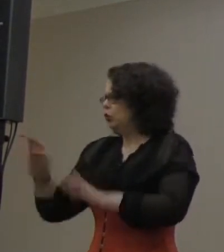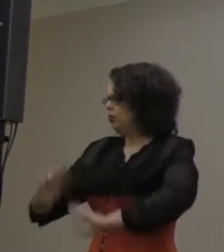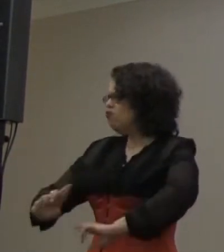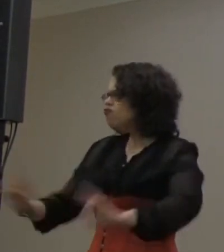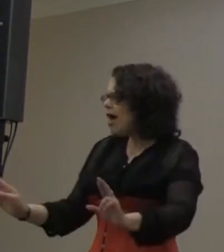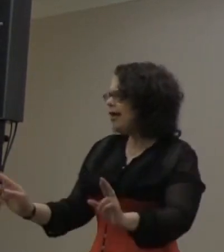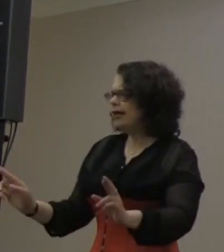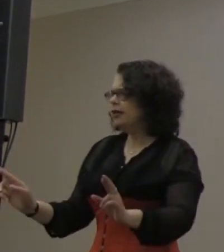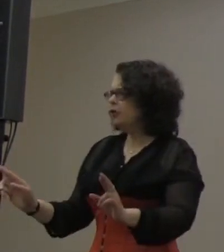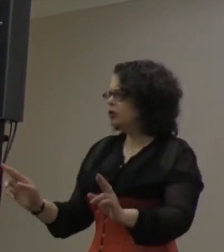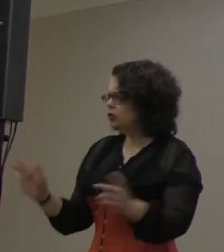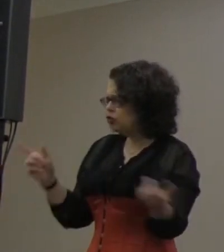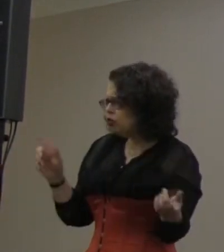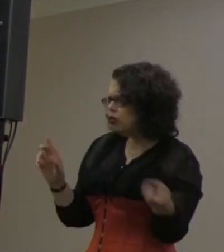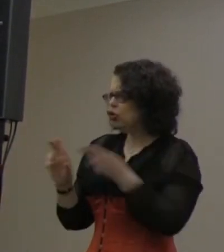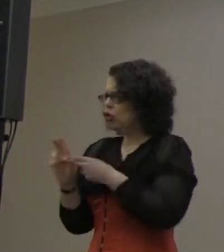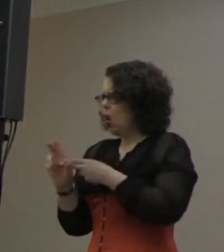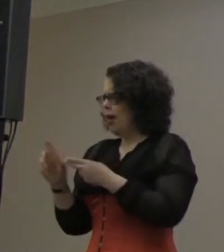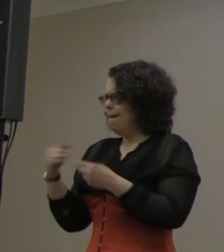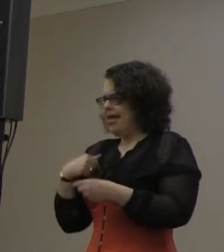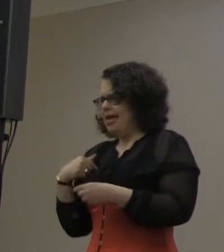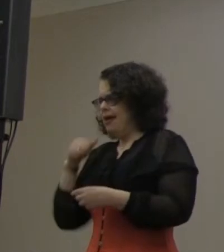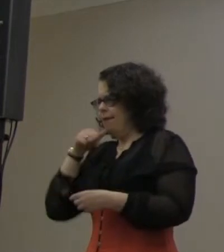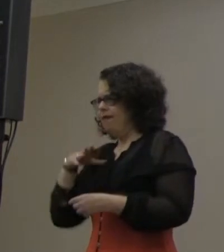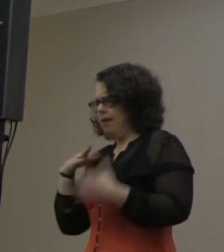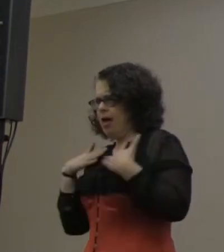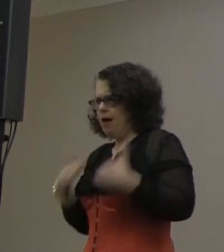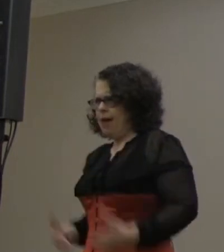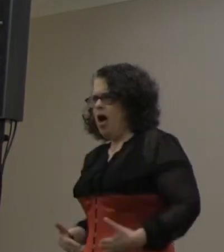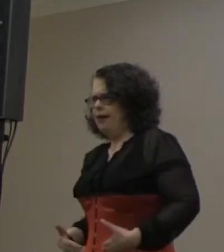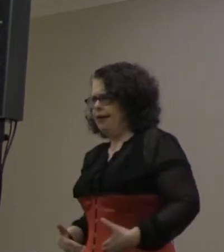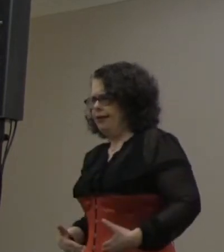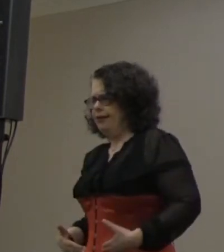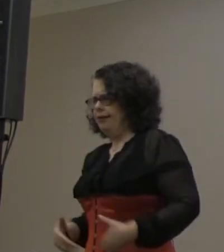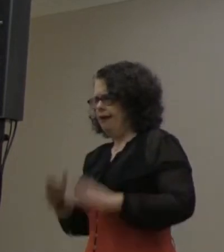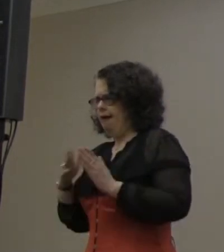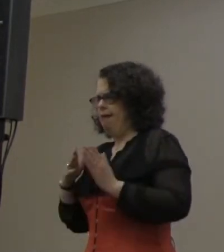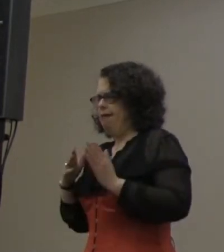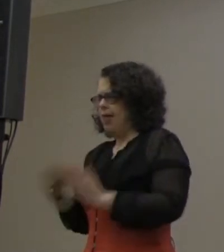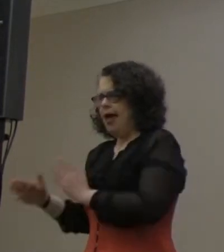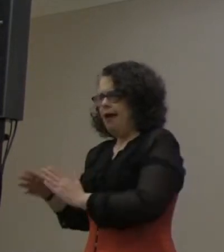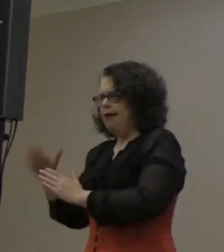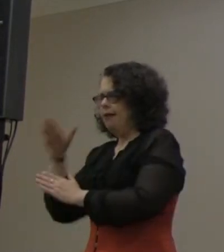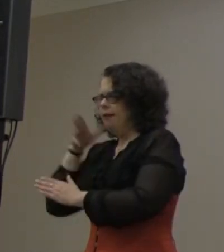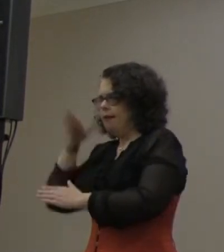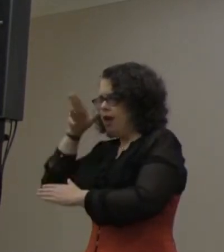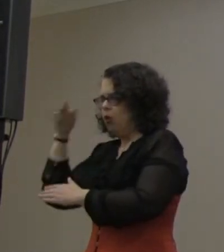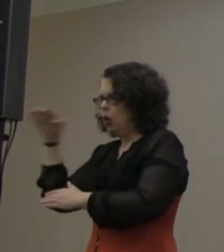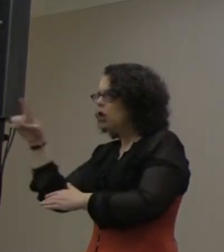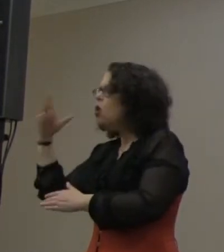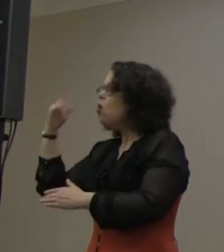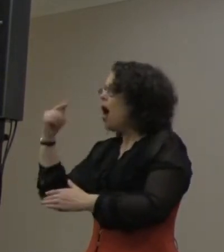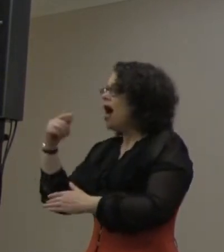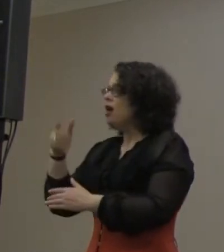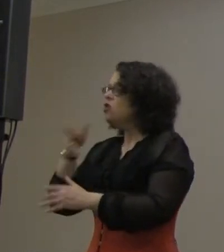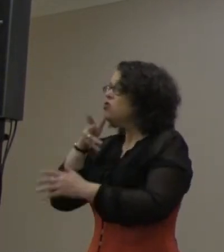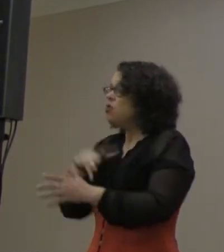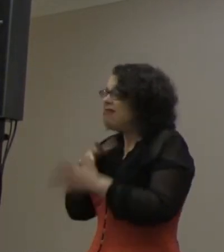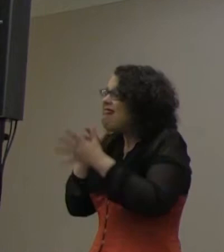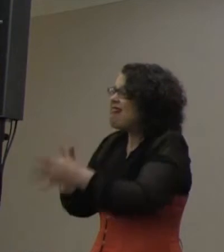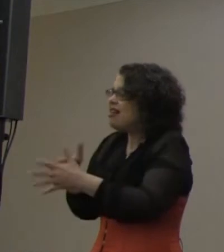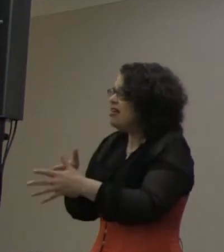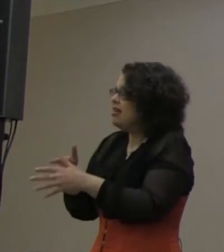to stand shoulder to shoulder with me and my female body and Planned Parenthood, because misogyny is the root